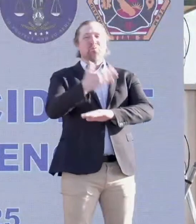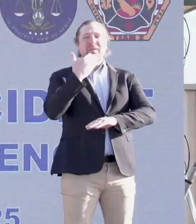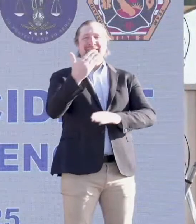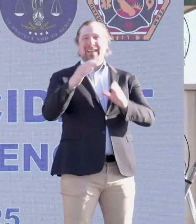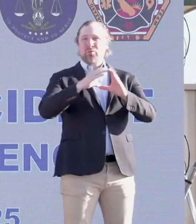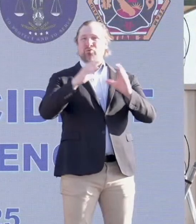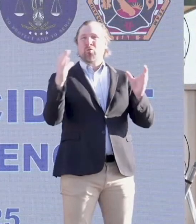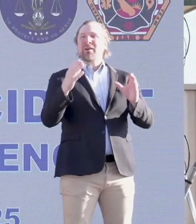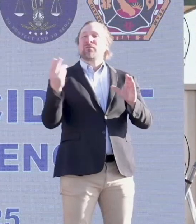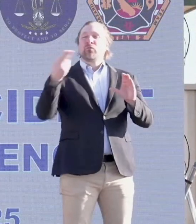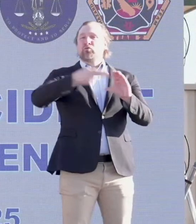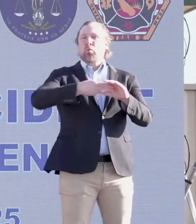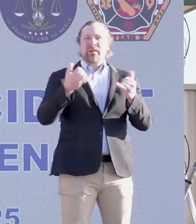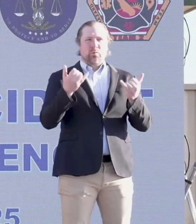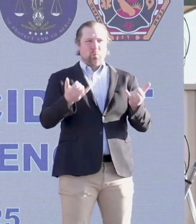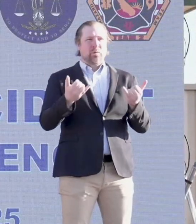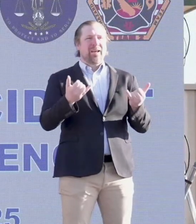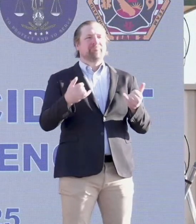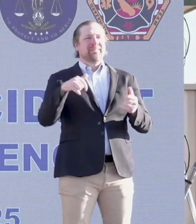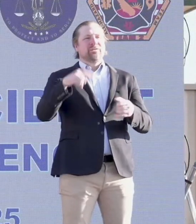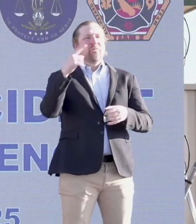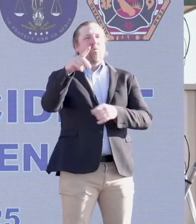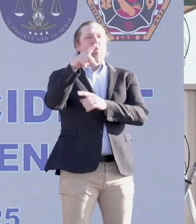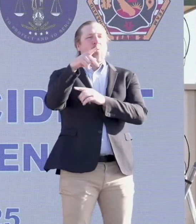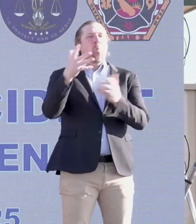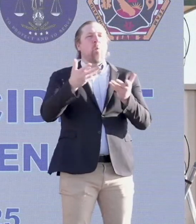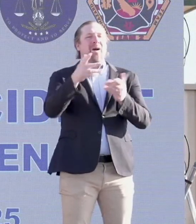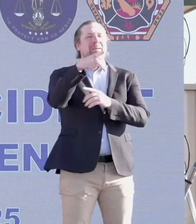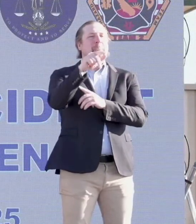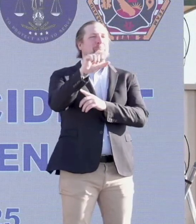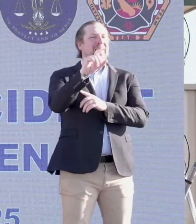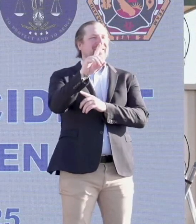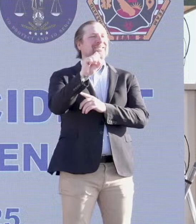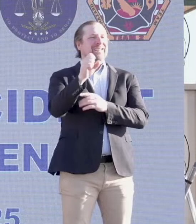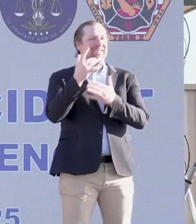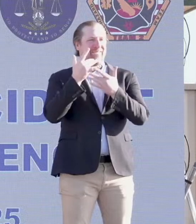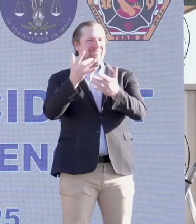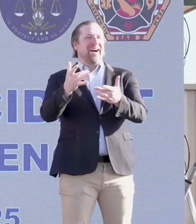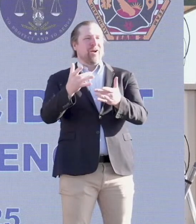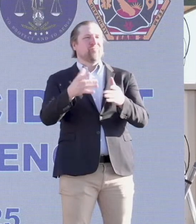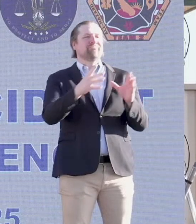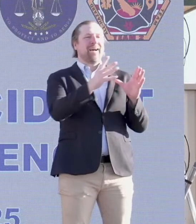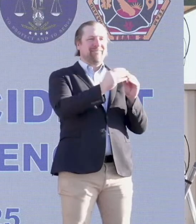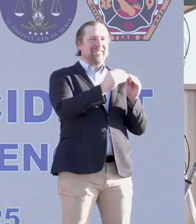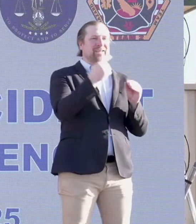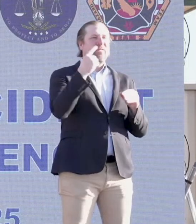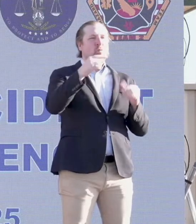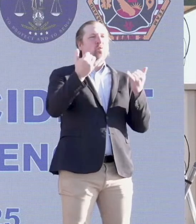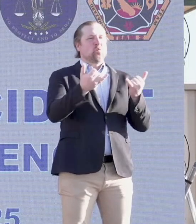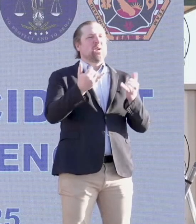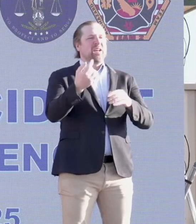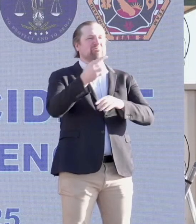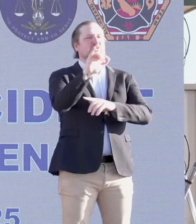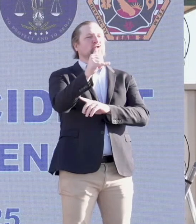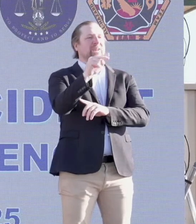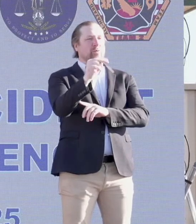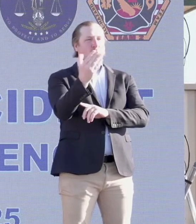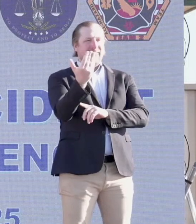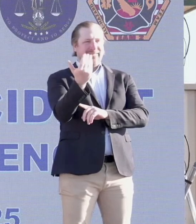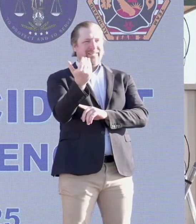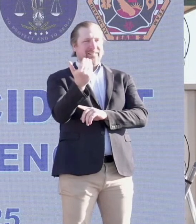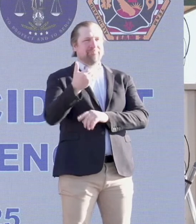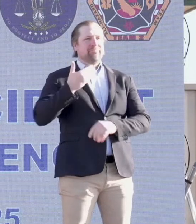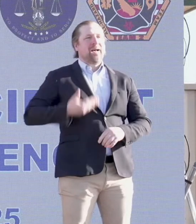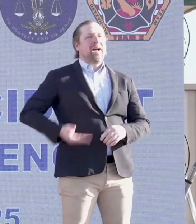you so much for joining us for the Palisades Fire Press event for Wednesday, January 15, 2025. My name is Thomas